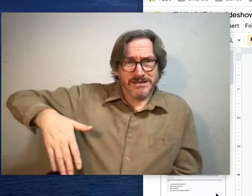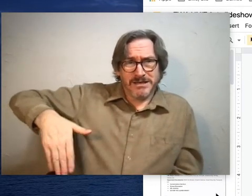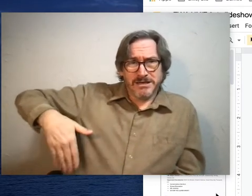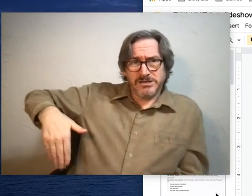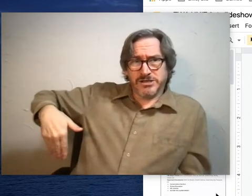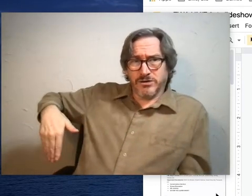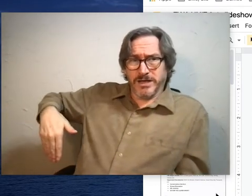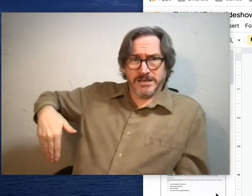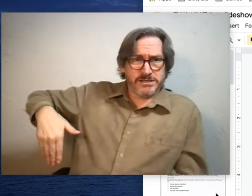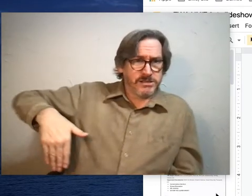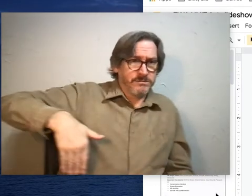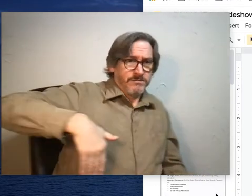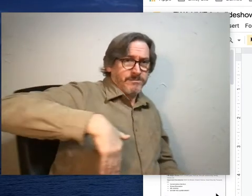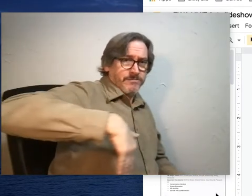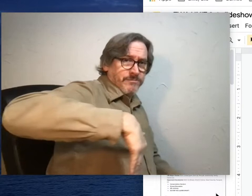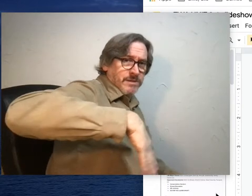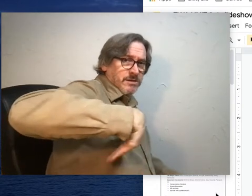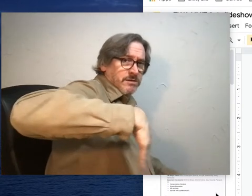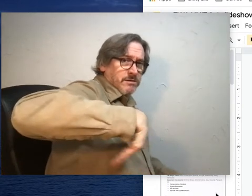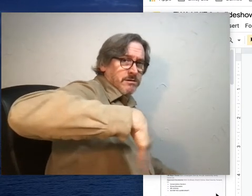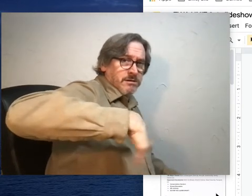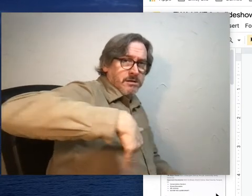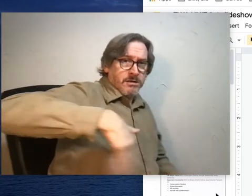Haven't. So it's